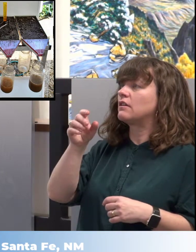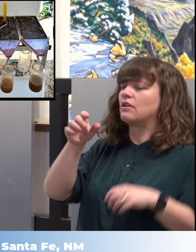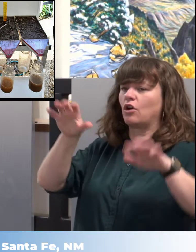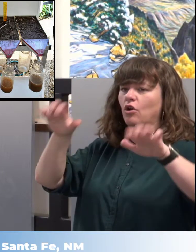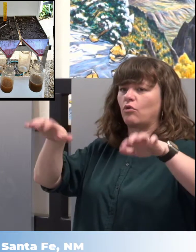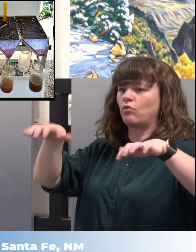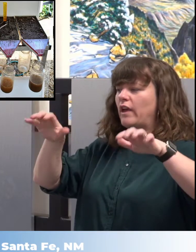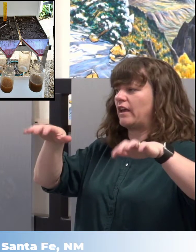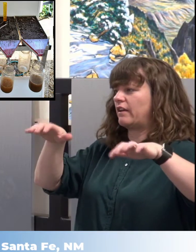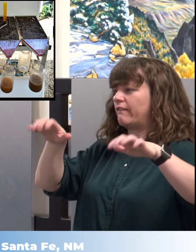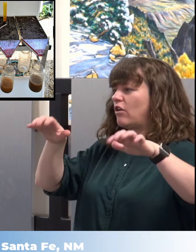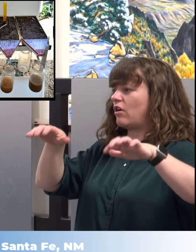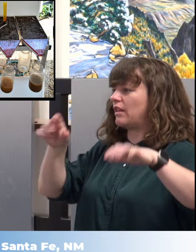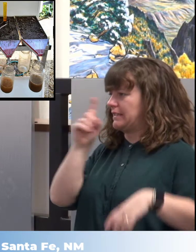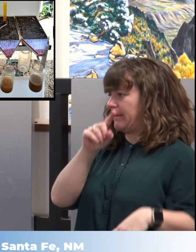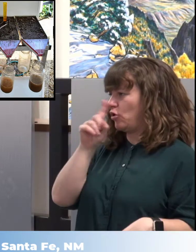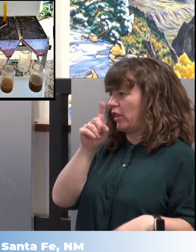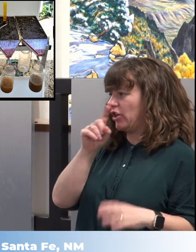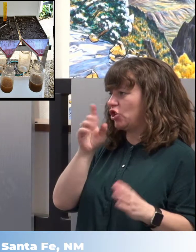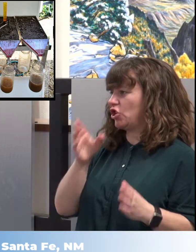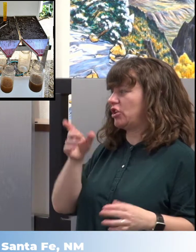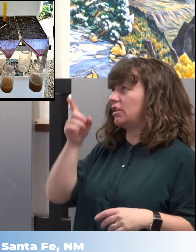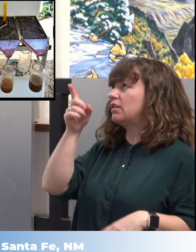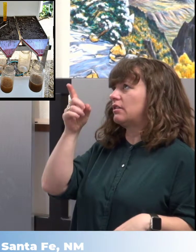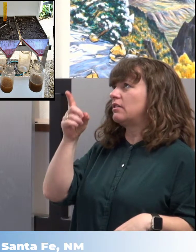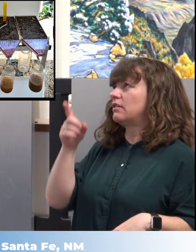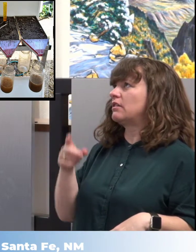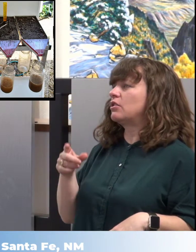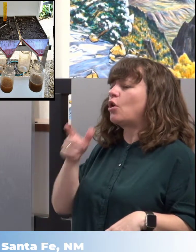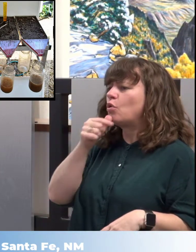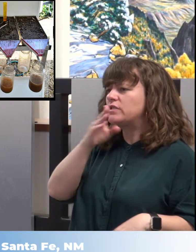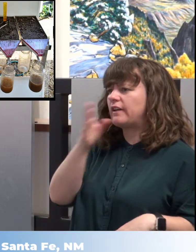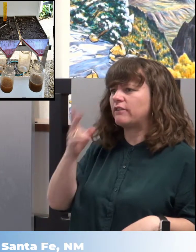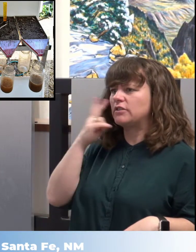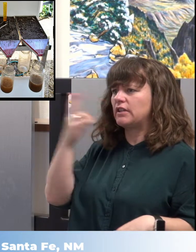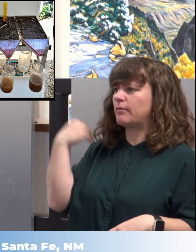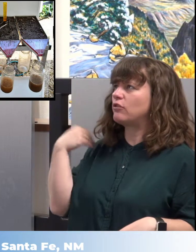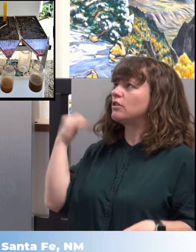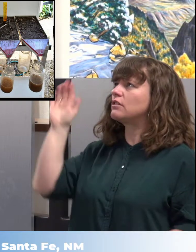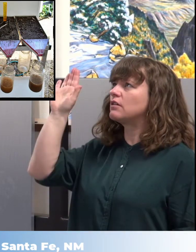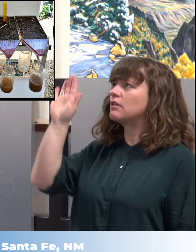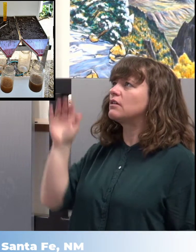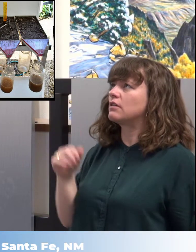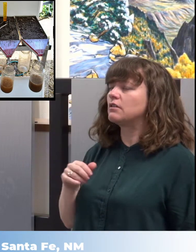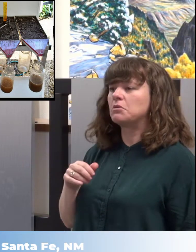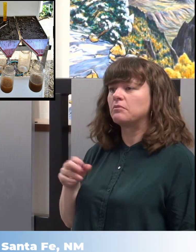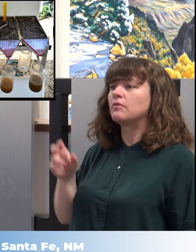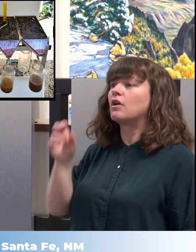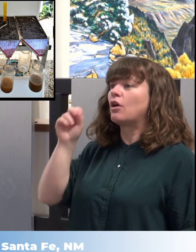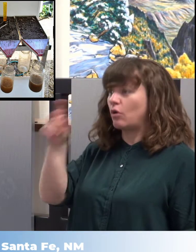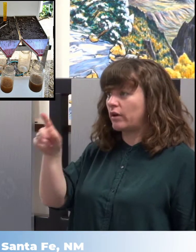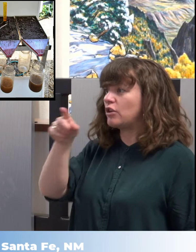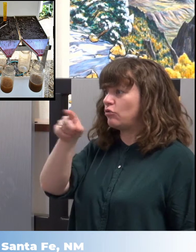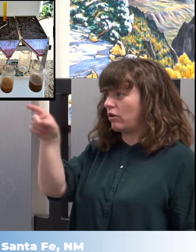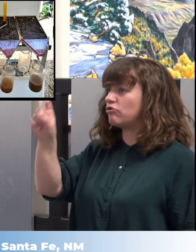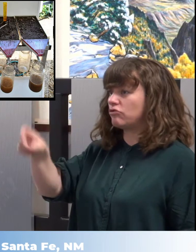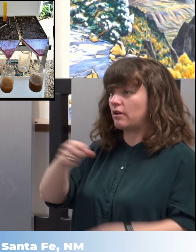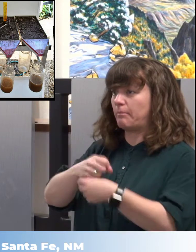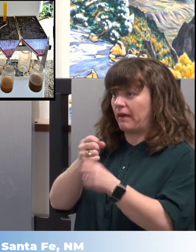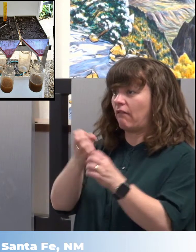simulator. Soil rainfall. Soil rainfall simulator. Who has never seen a rainfall simulator? Okay, you need to make an effort to go